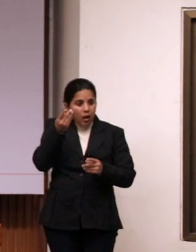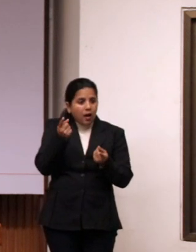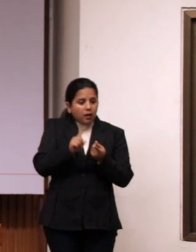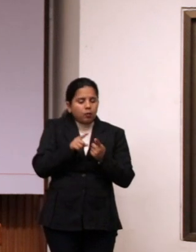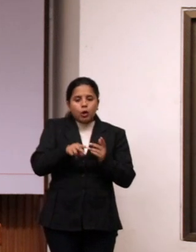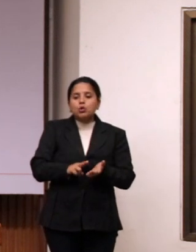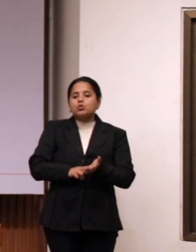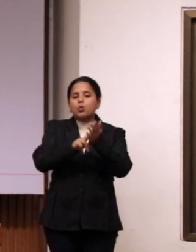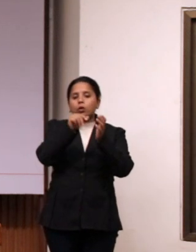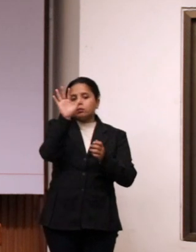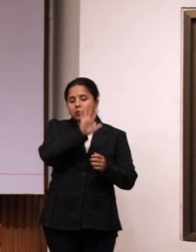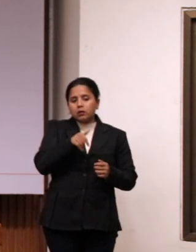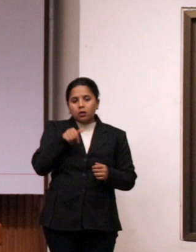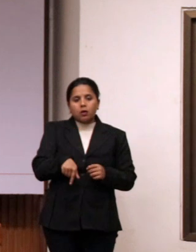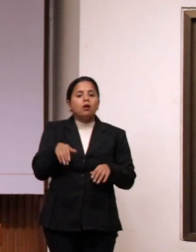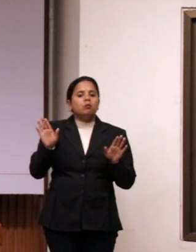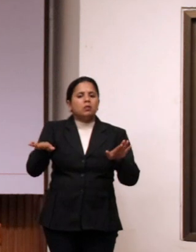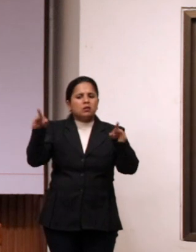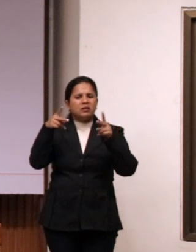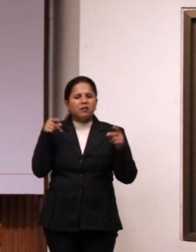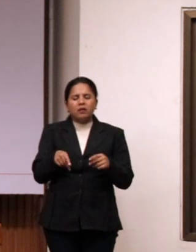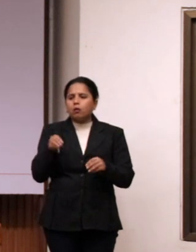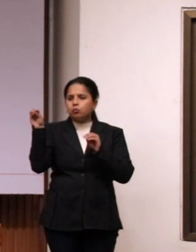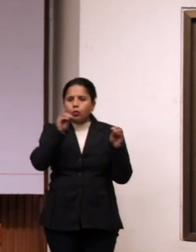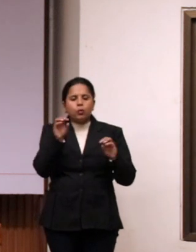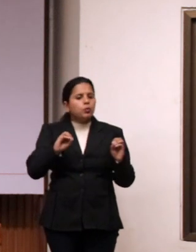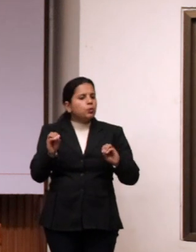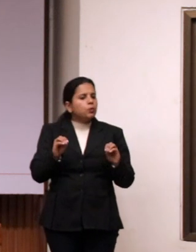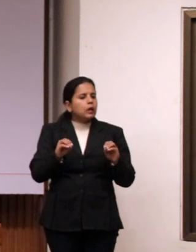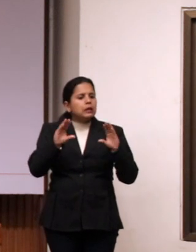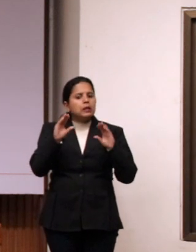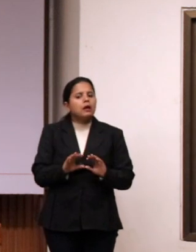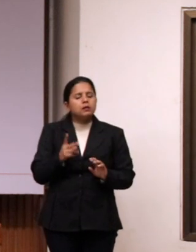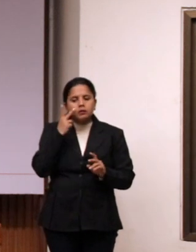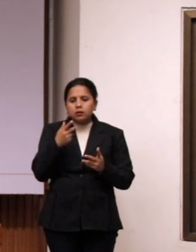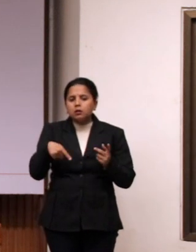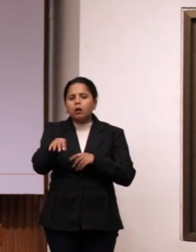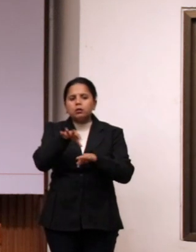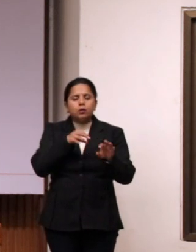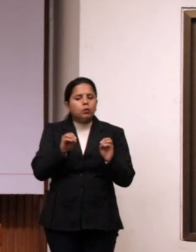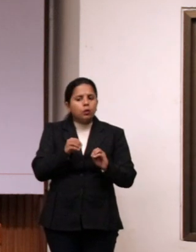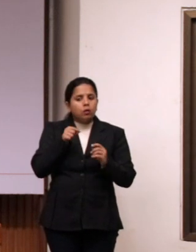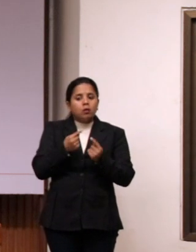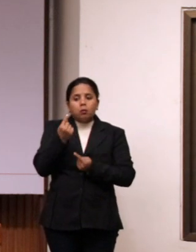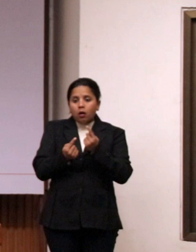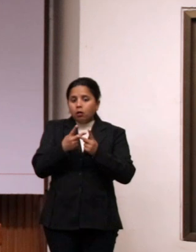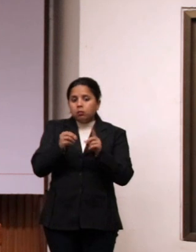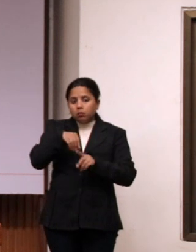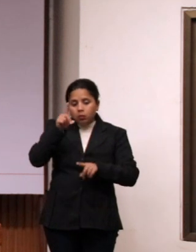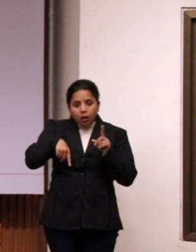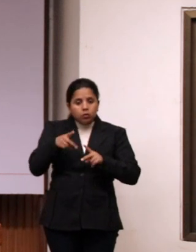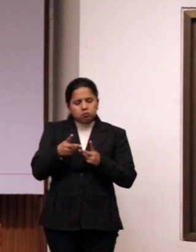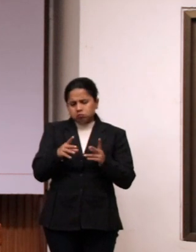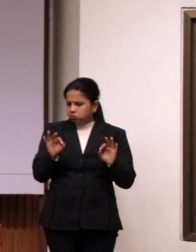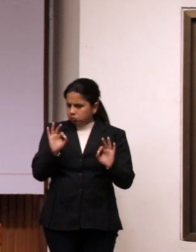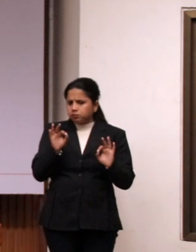northern area this year, migratory bird density is very poor. You will come and see that Bharasti Park is doing excellent in this term.